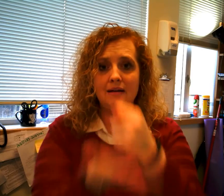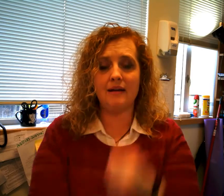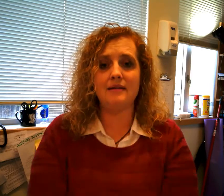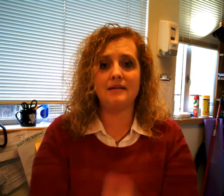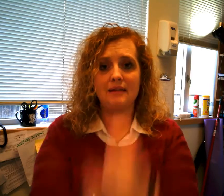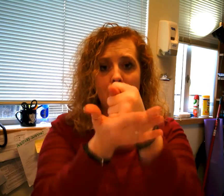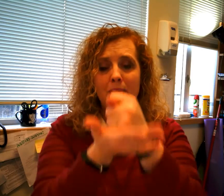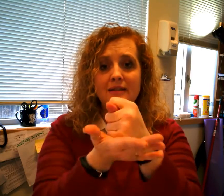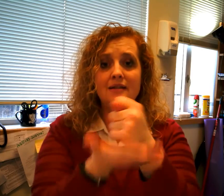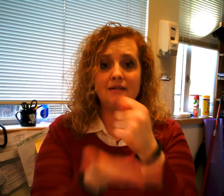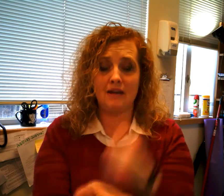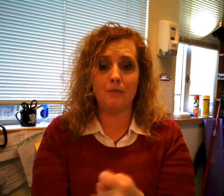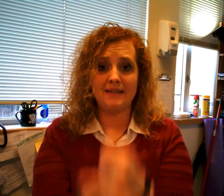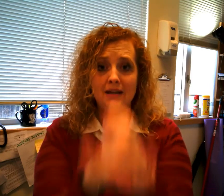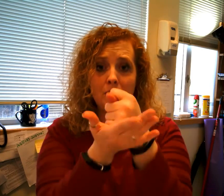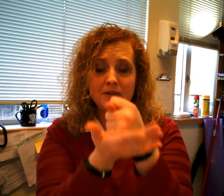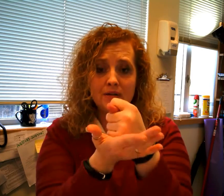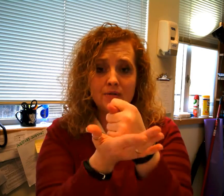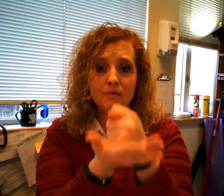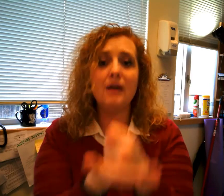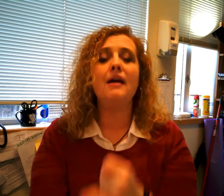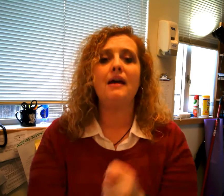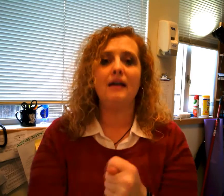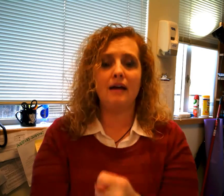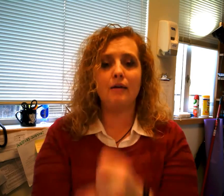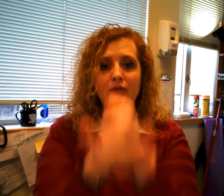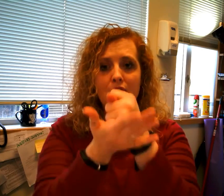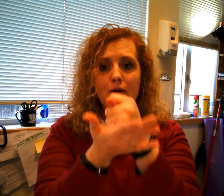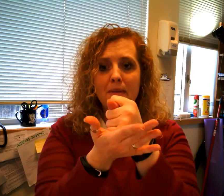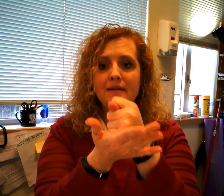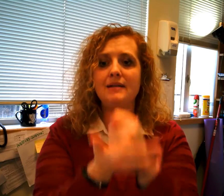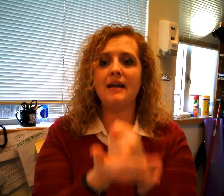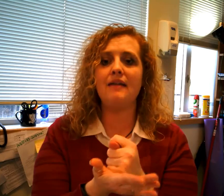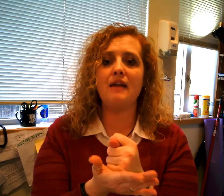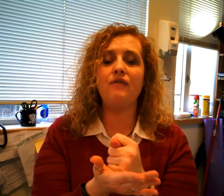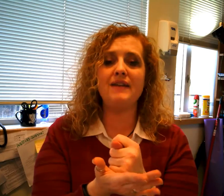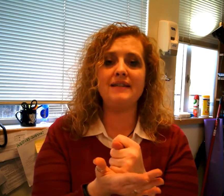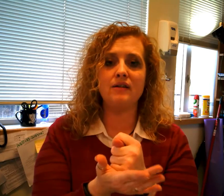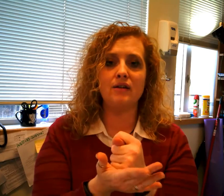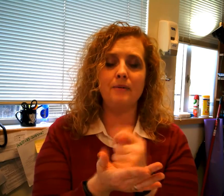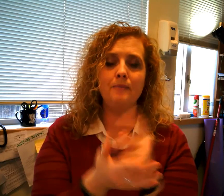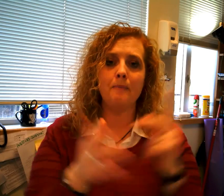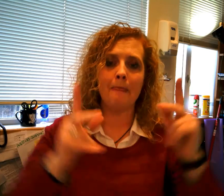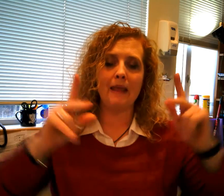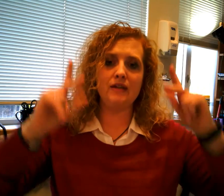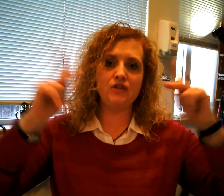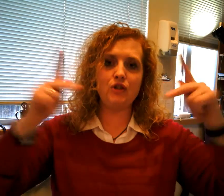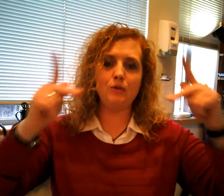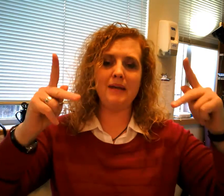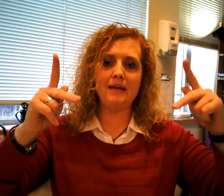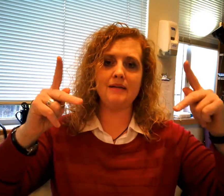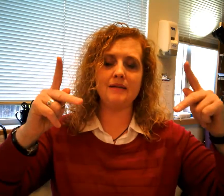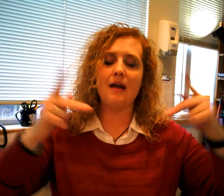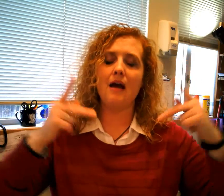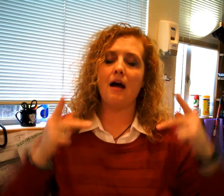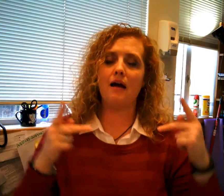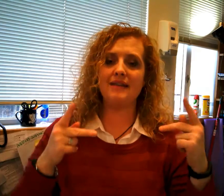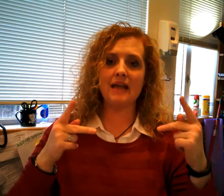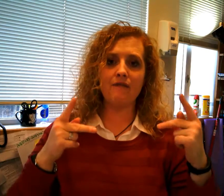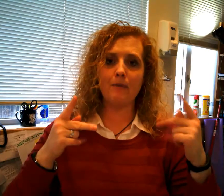as therapist. Therapist helps you. Therapist, and then physical is 2 P's. The sign for